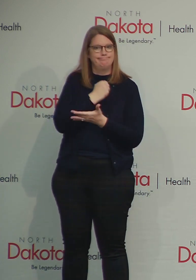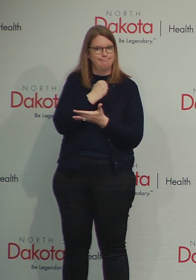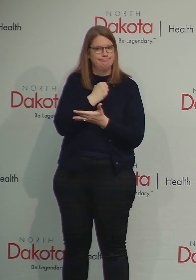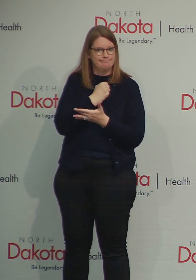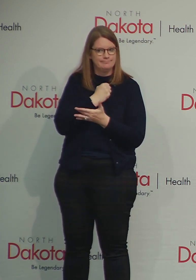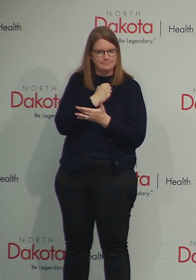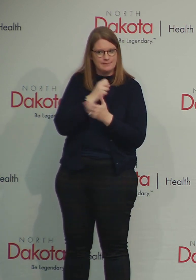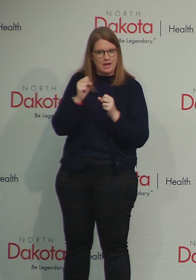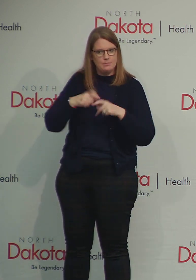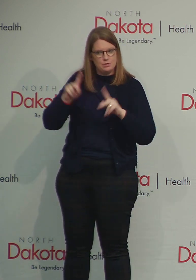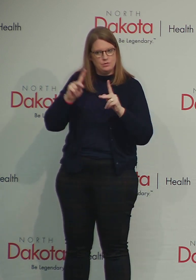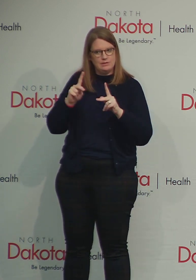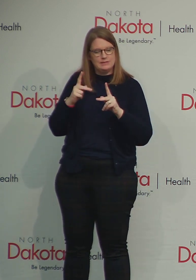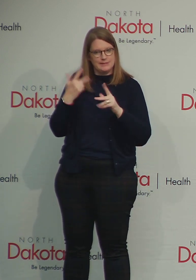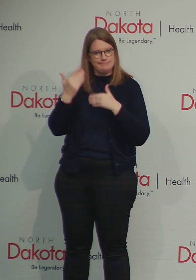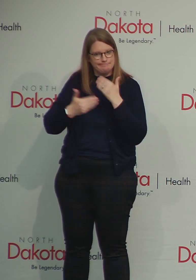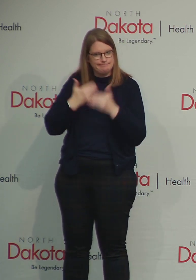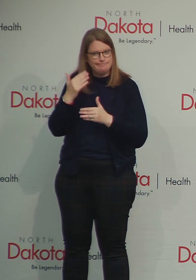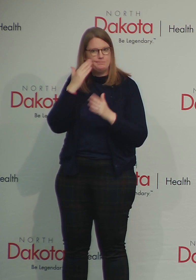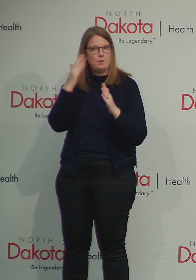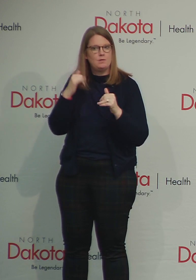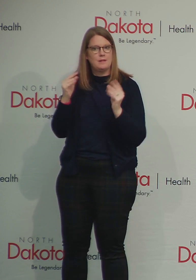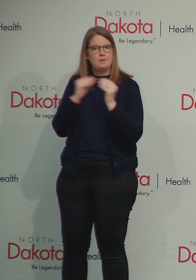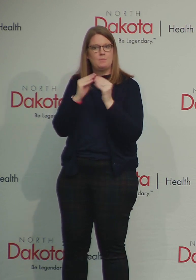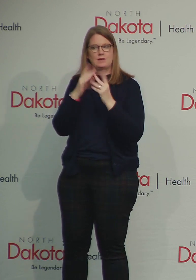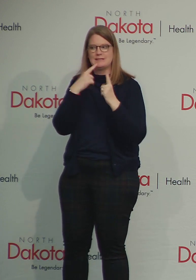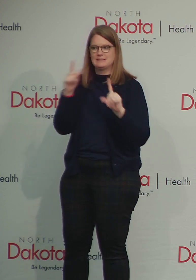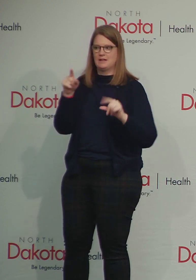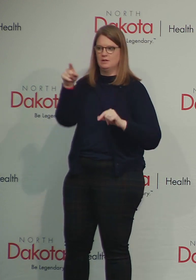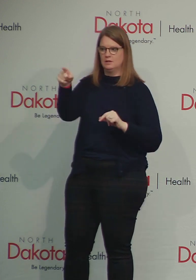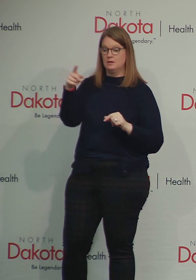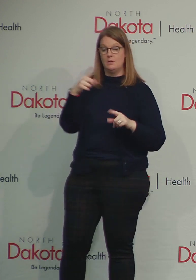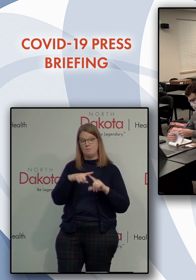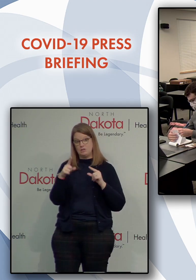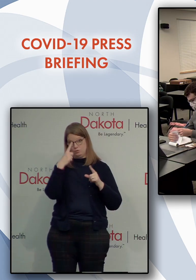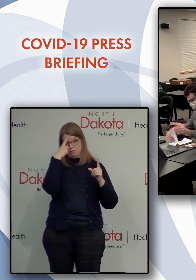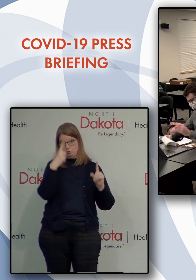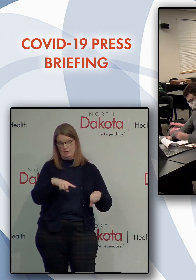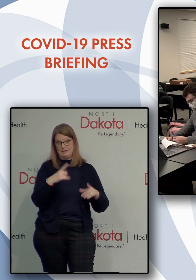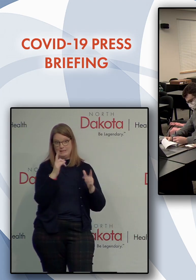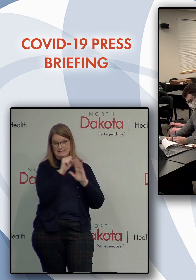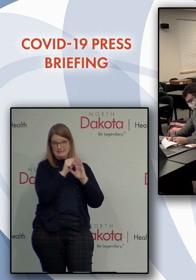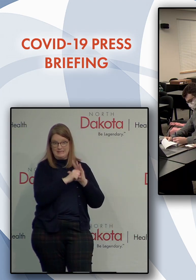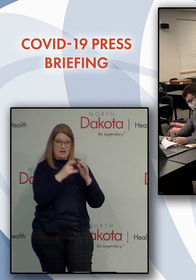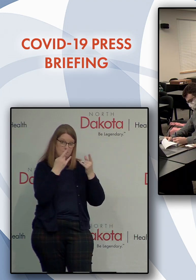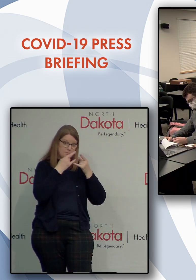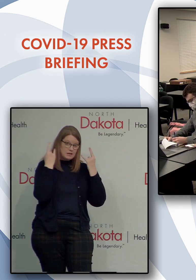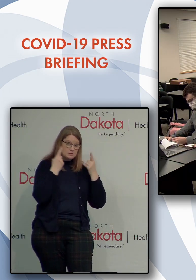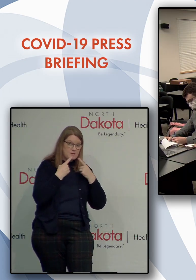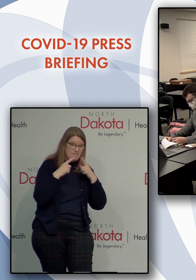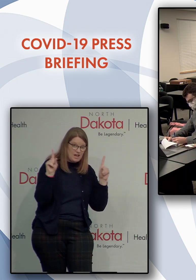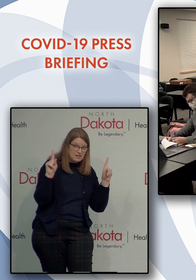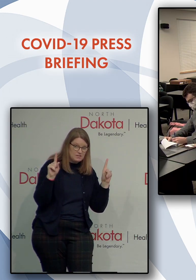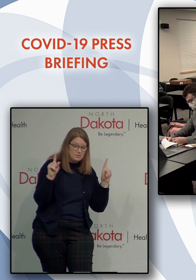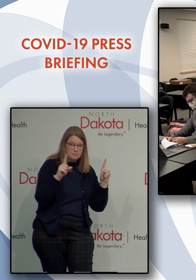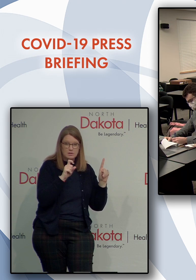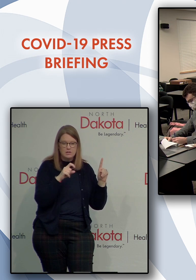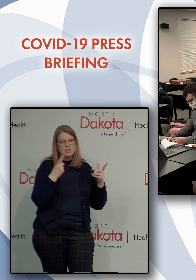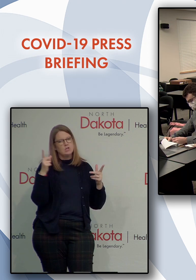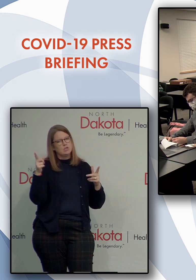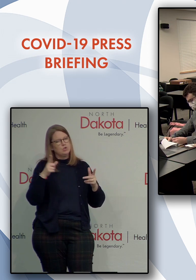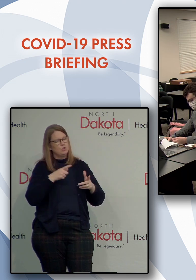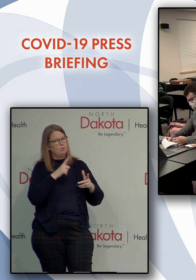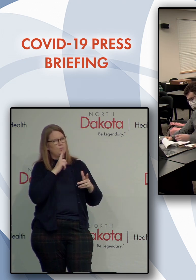and hopefully turn that into more success in the weeks ahead. So do you agree that the state's mask mandate has been effective? You refrained